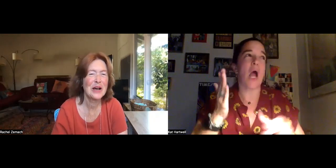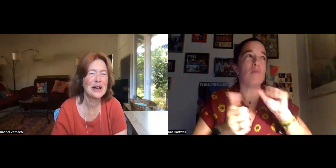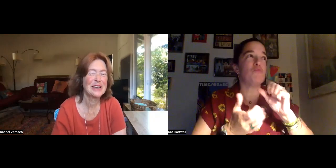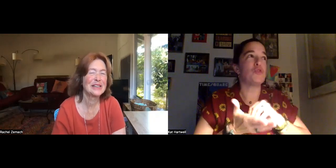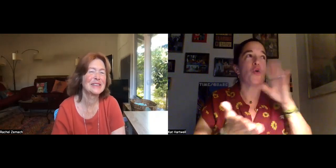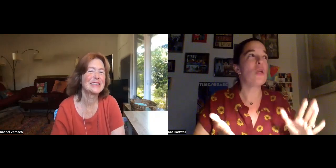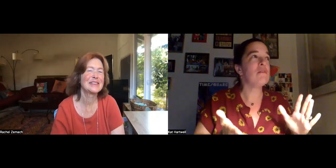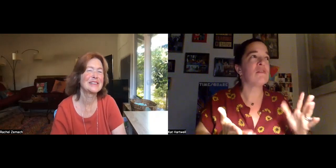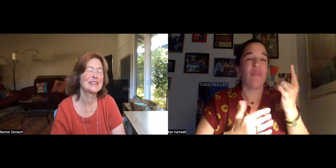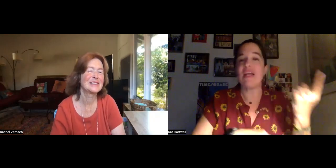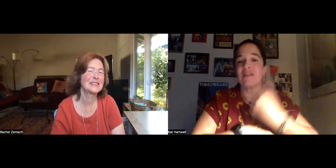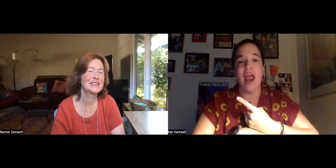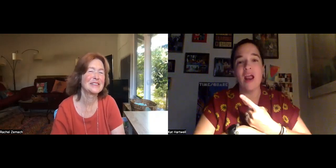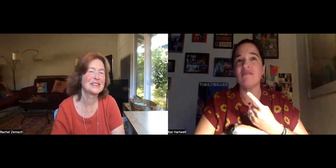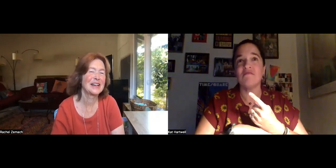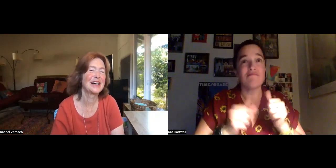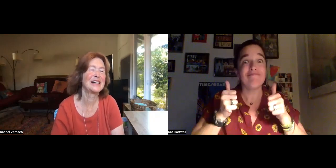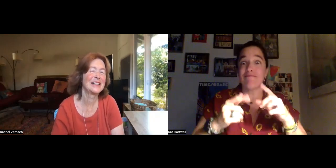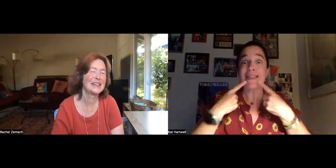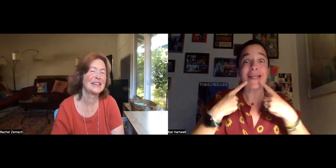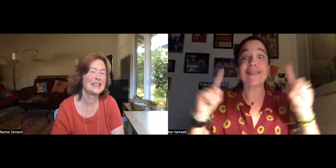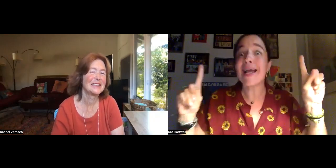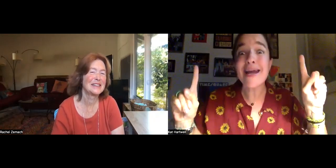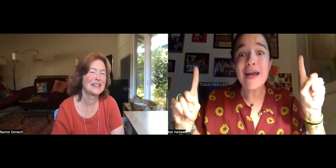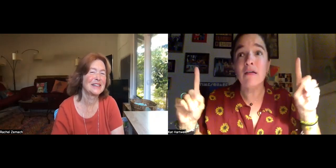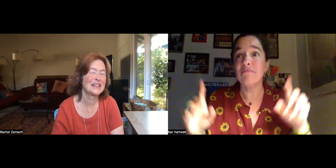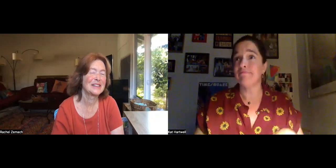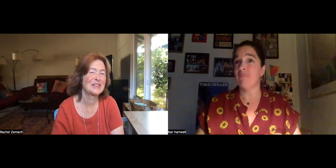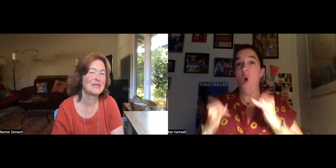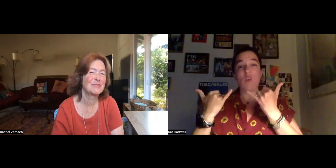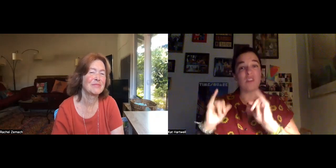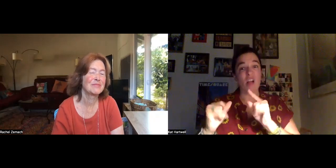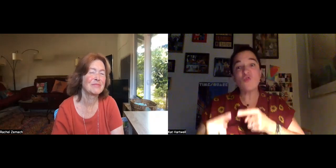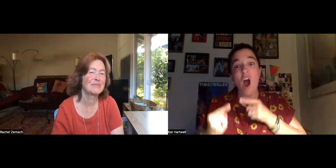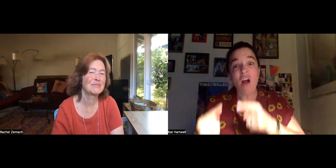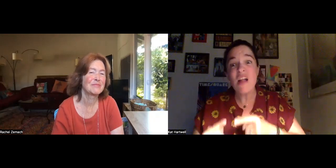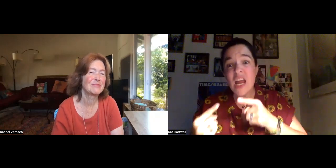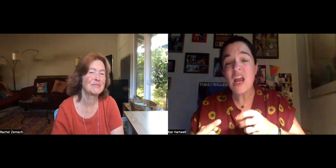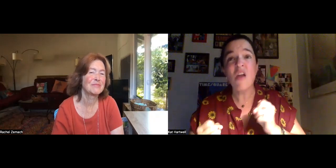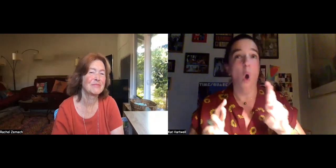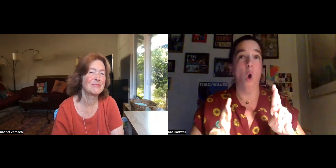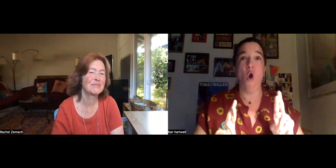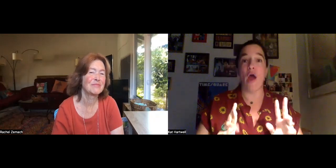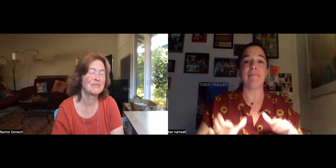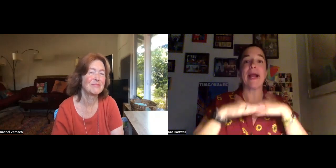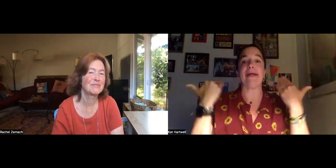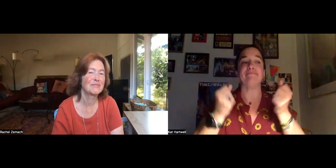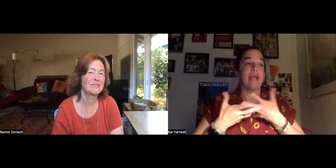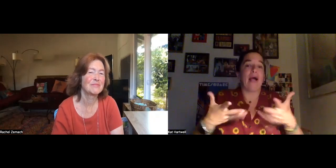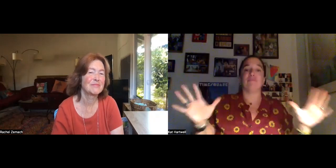some students these days. The kid, or they're struggling, or I'm